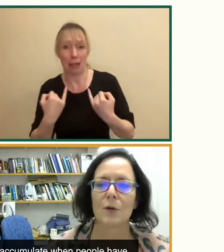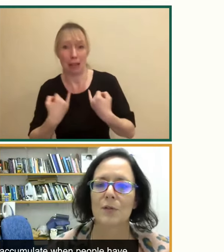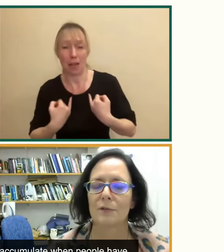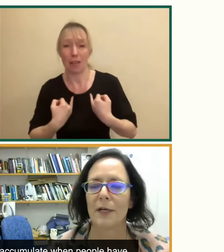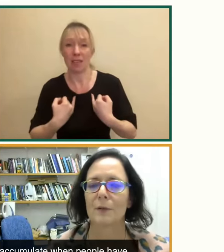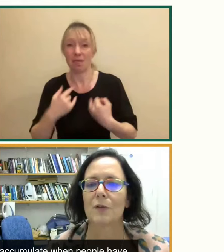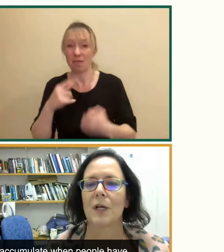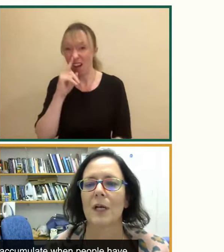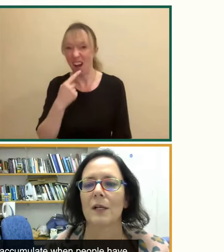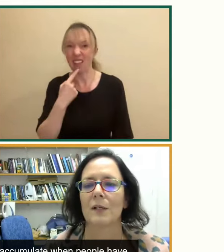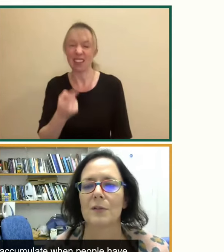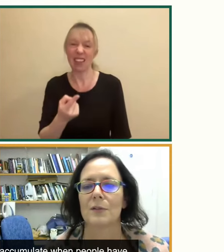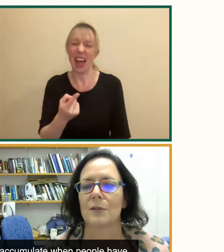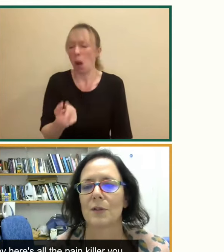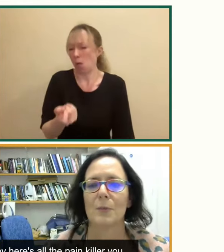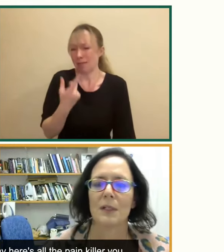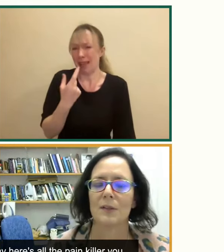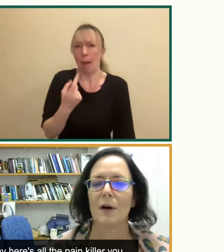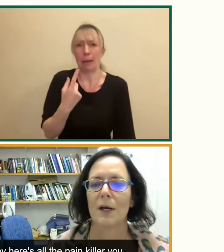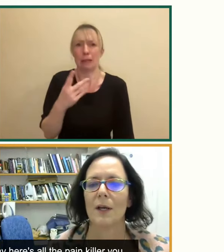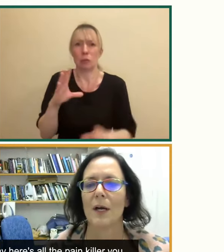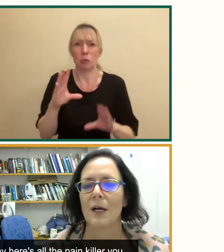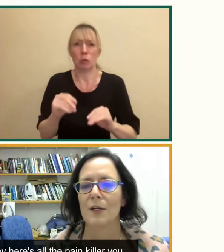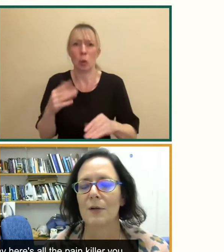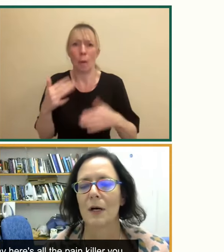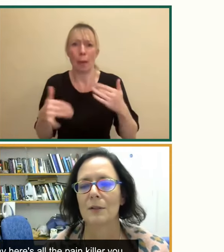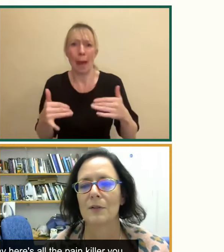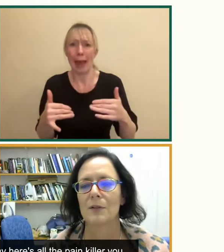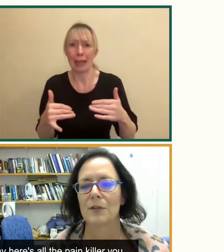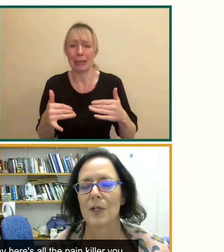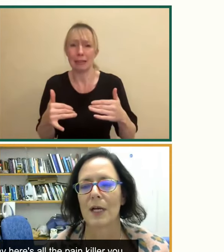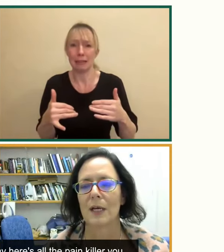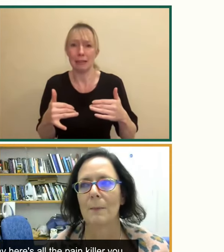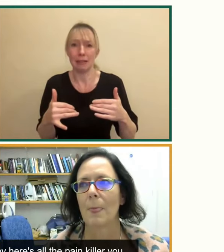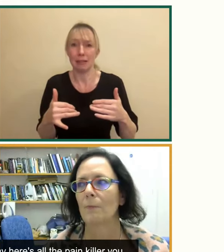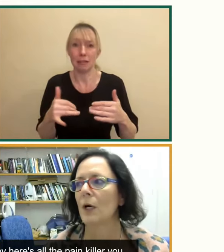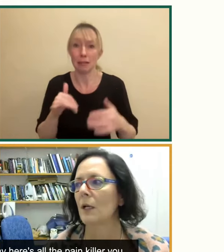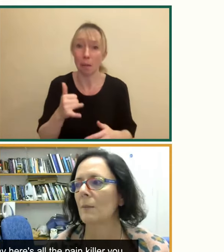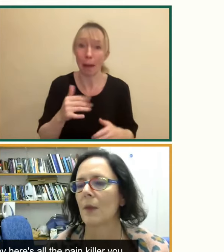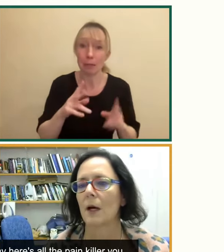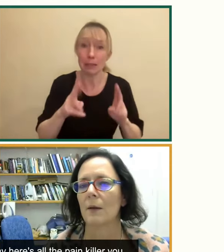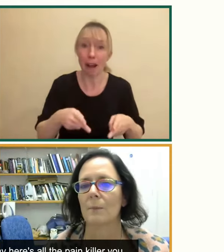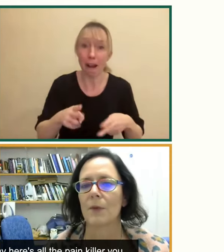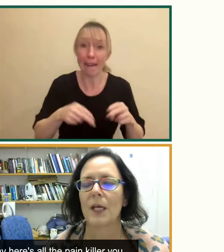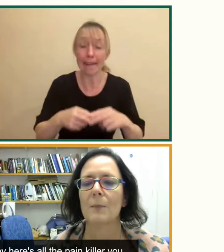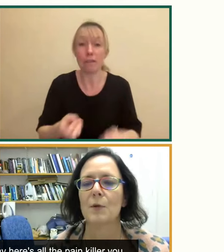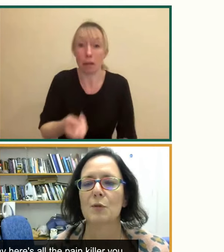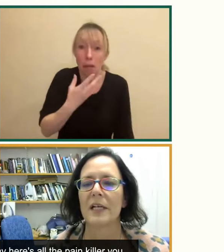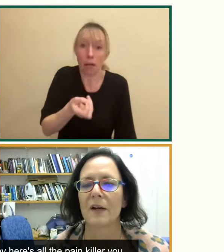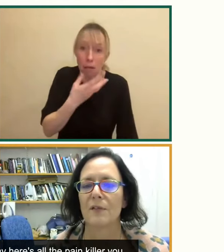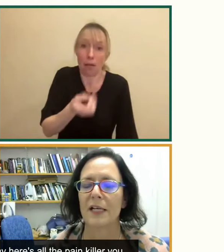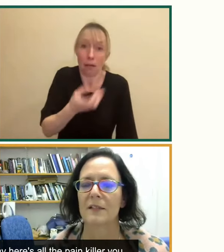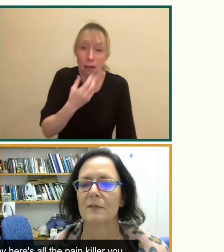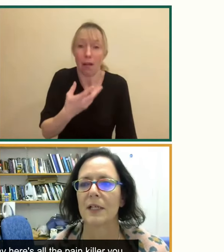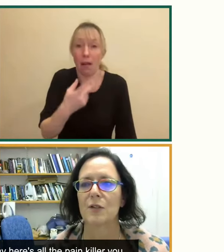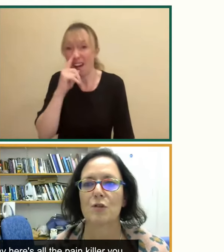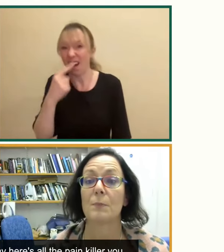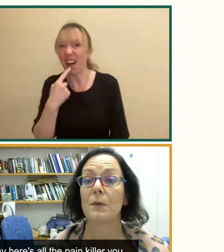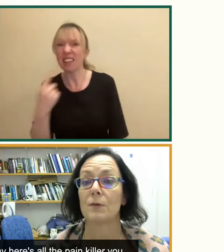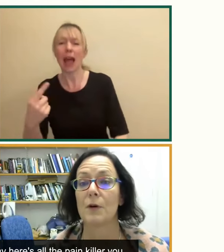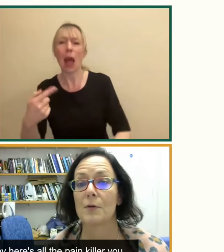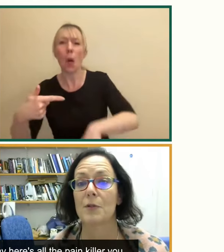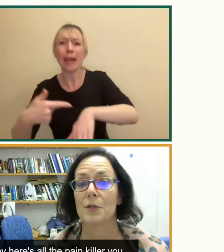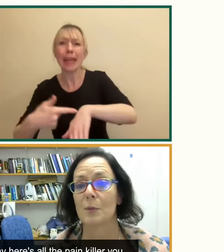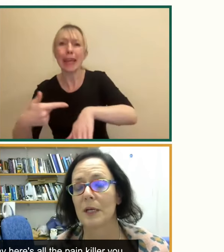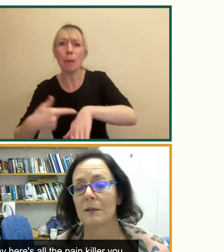you want, knock yourself out, because you might die. You can't say, well, the chemo is really effective.